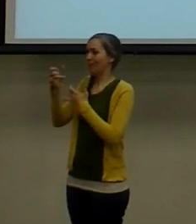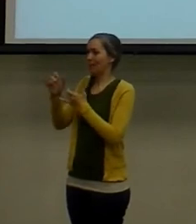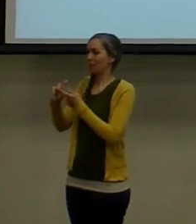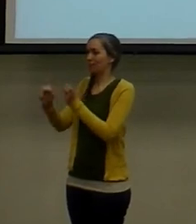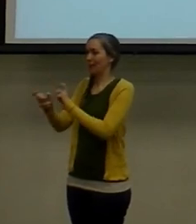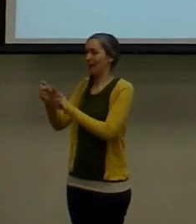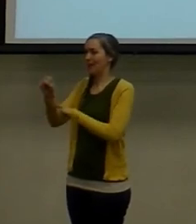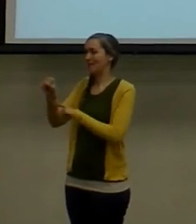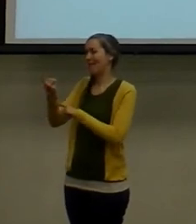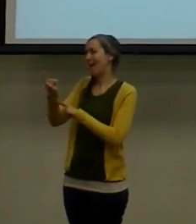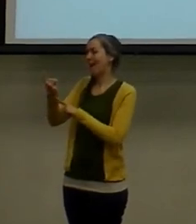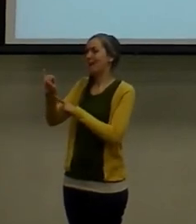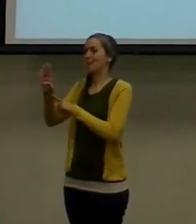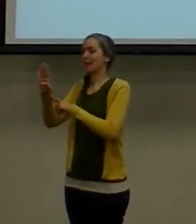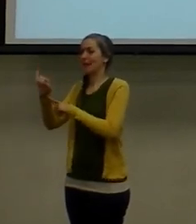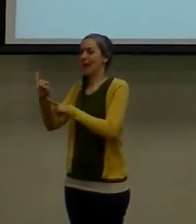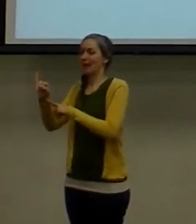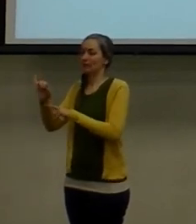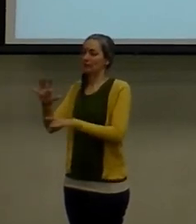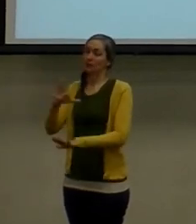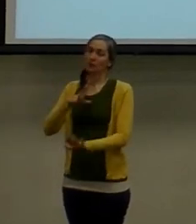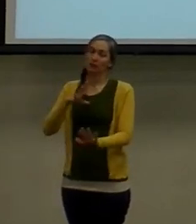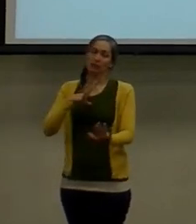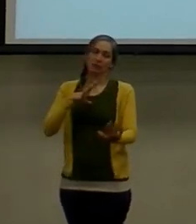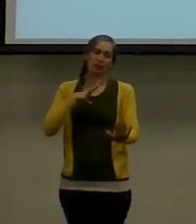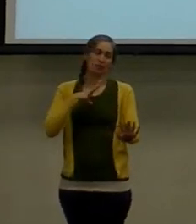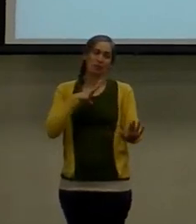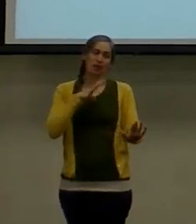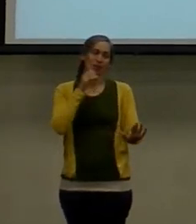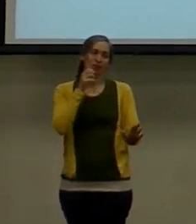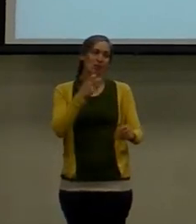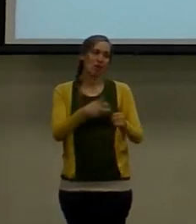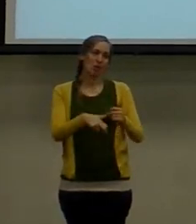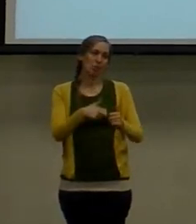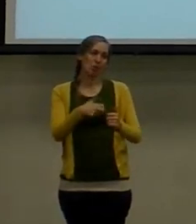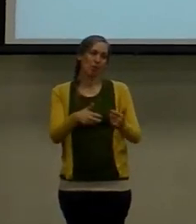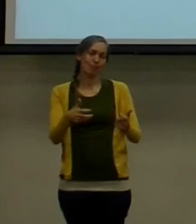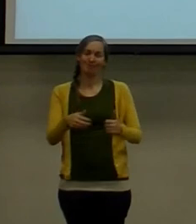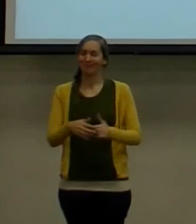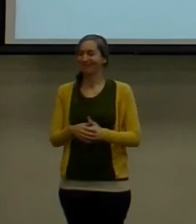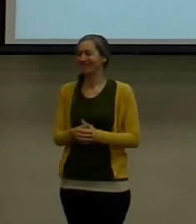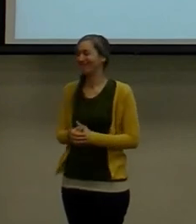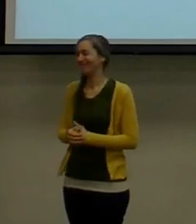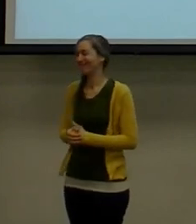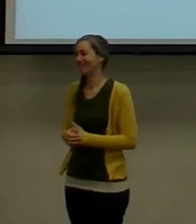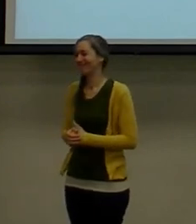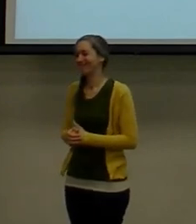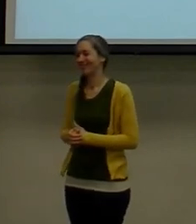S-I-B-I. That's fine, no problem. And